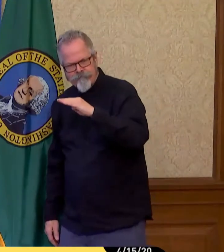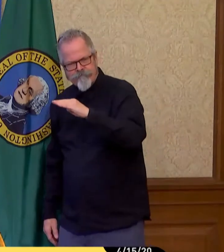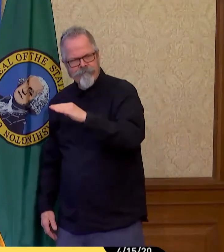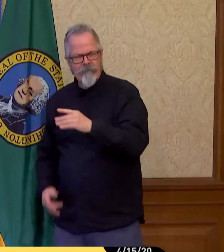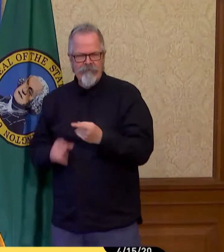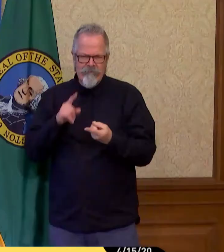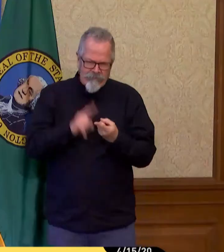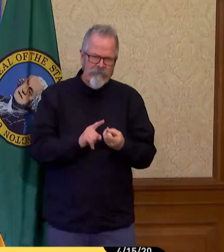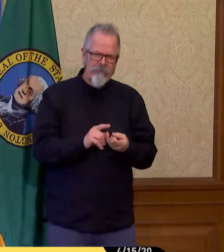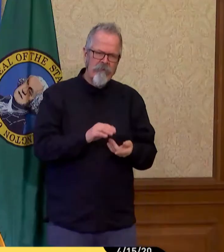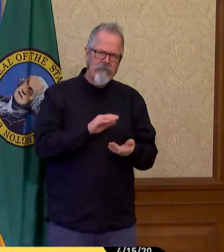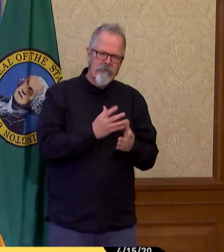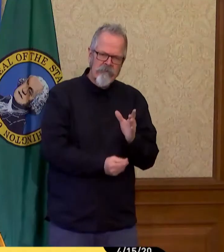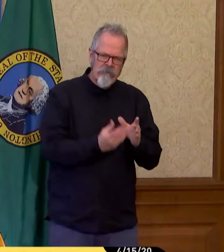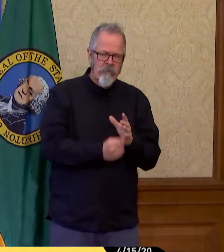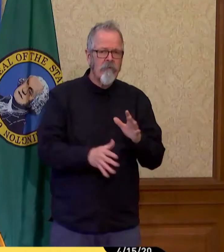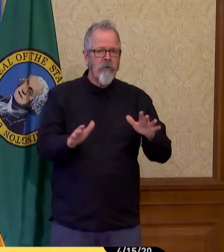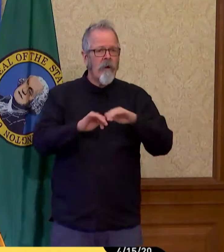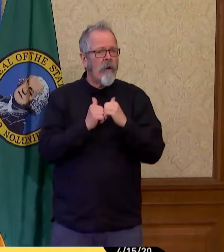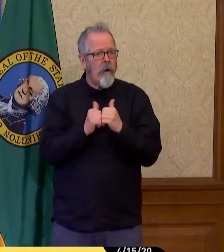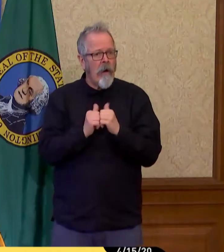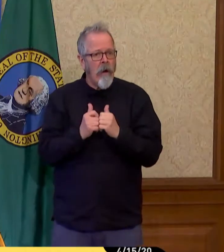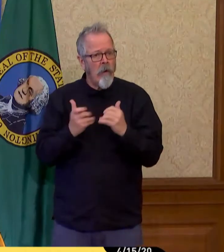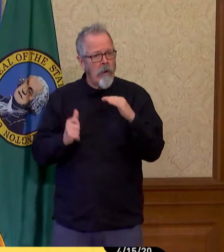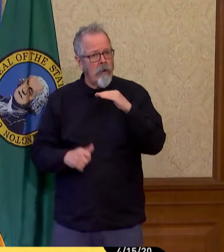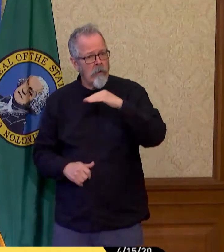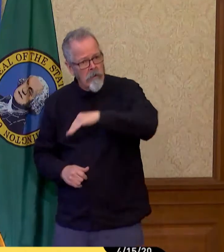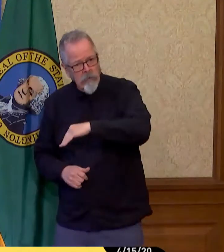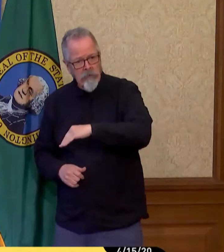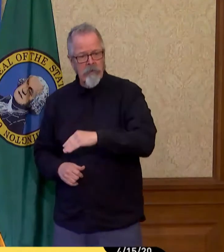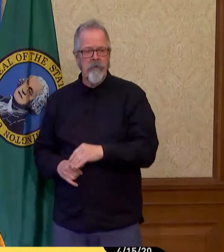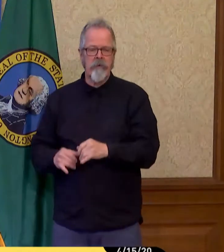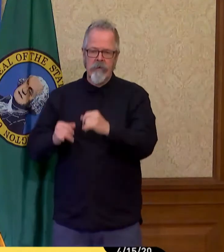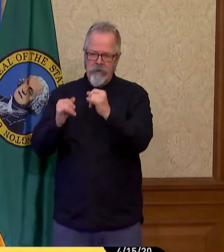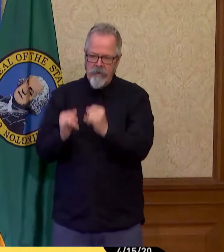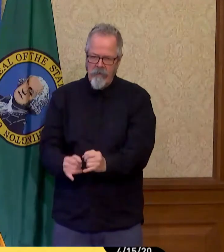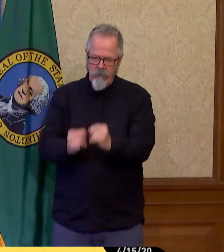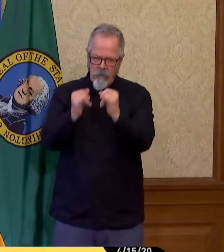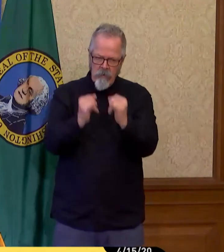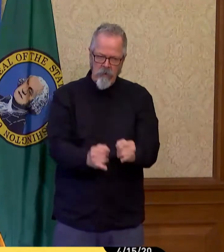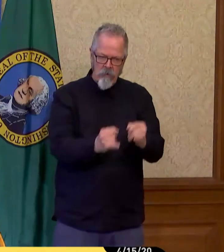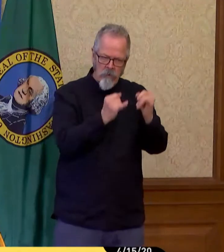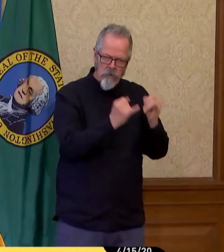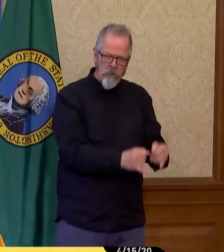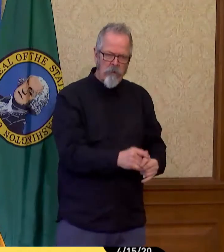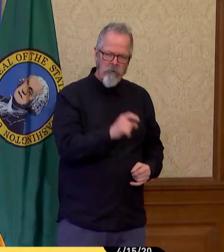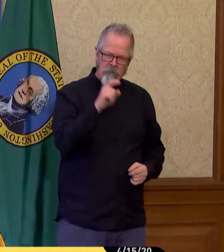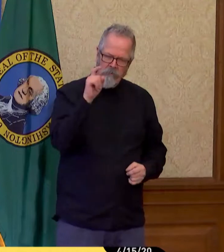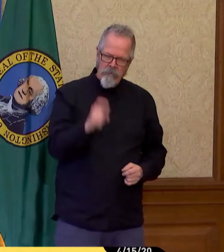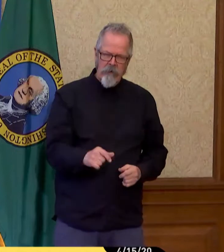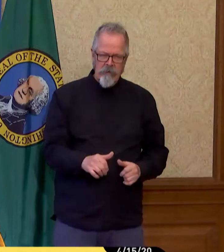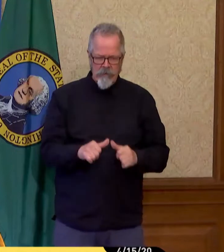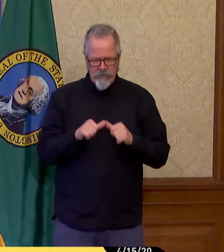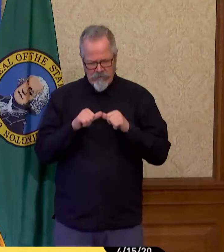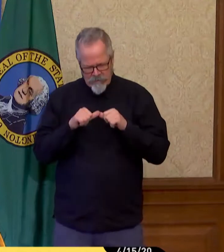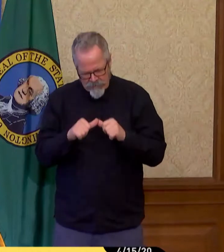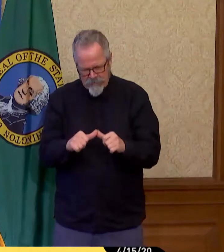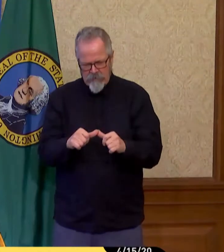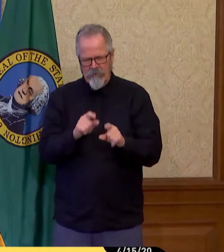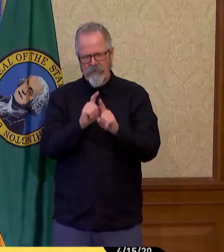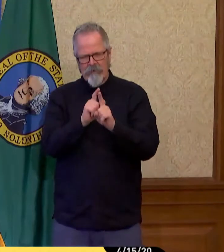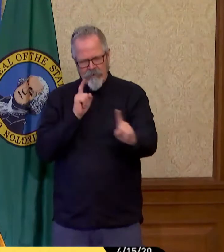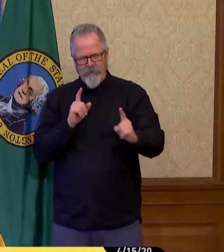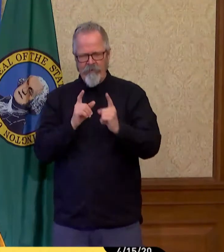an individual basis, what every citizen's doing, to continue to be even more rigorous in our social distancing. And